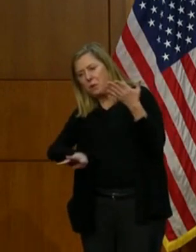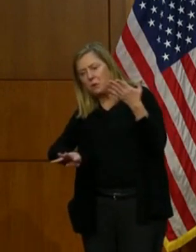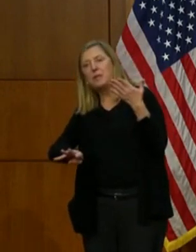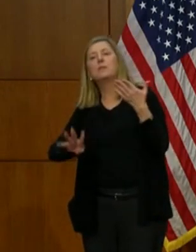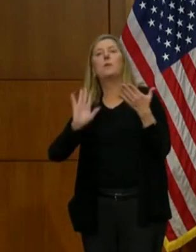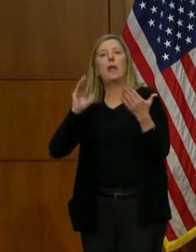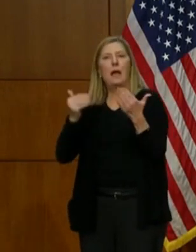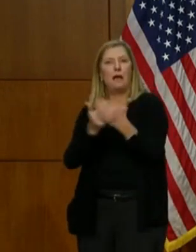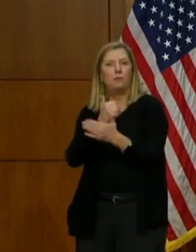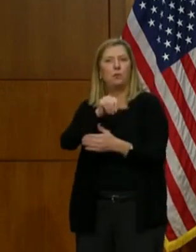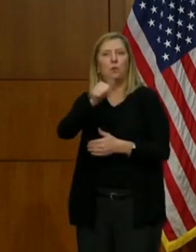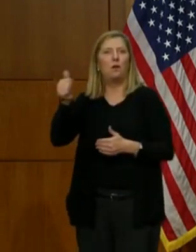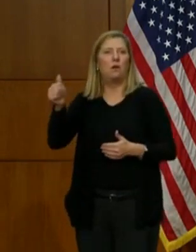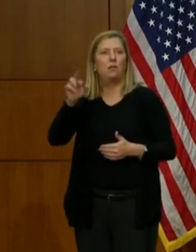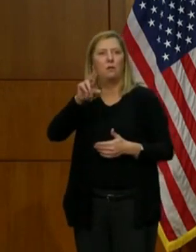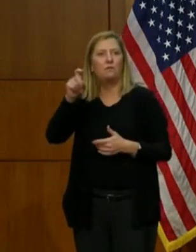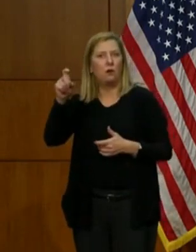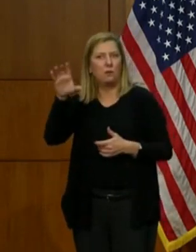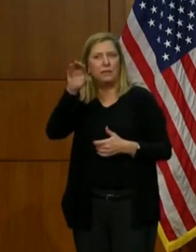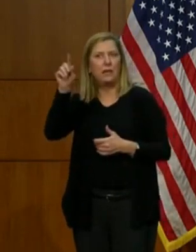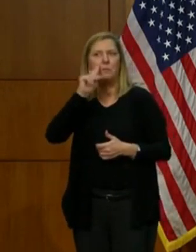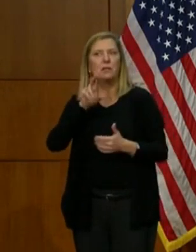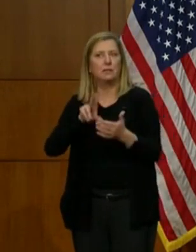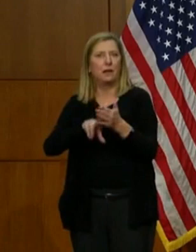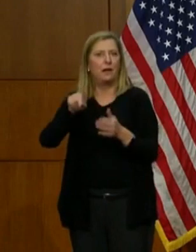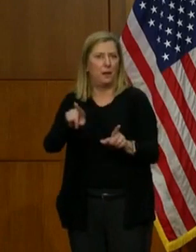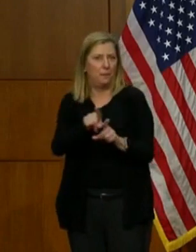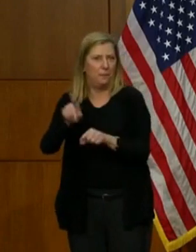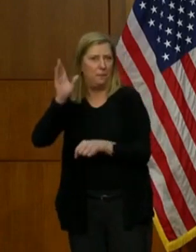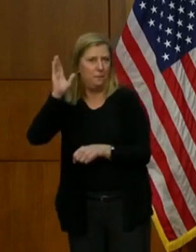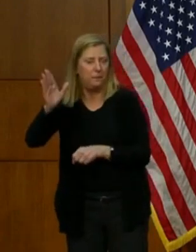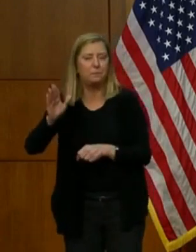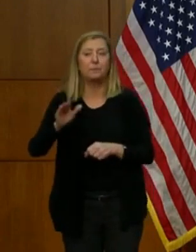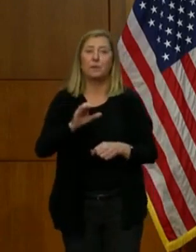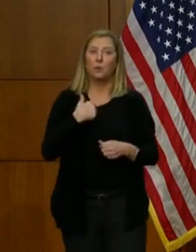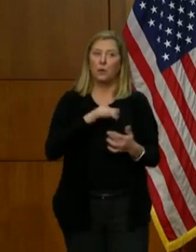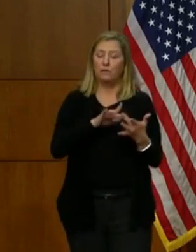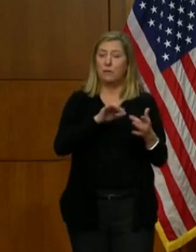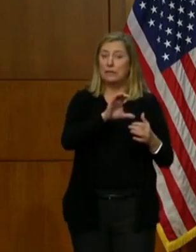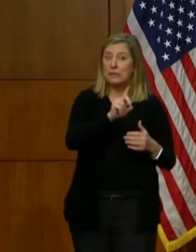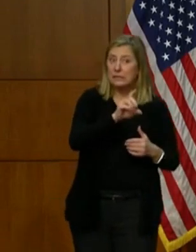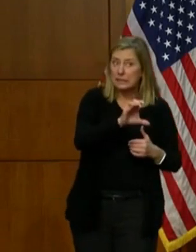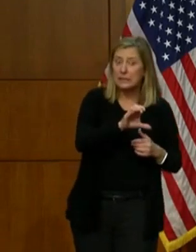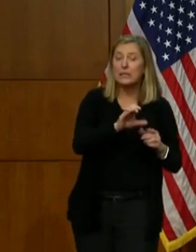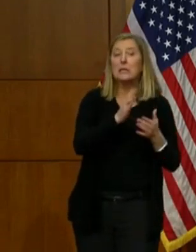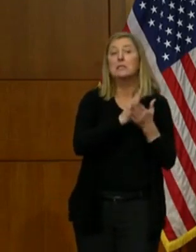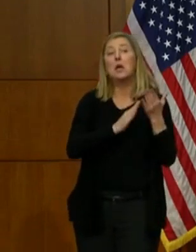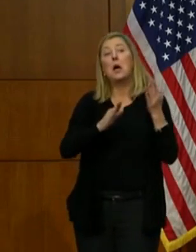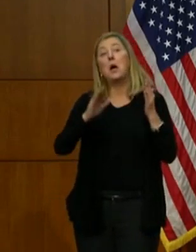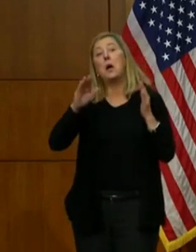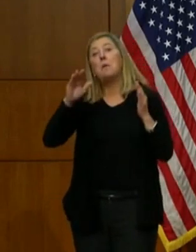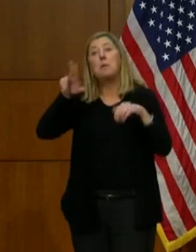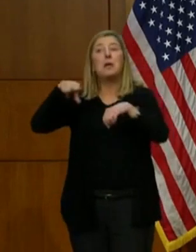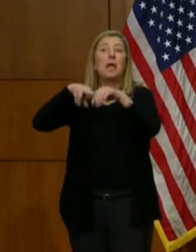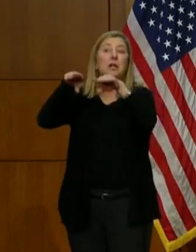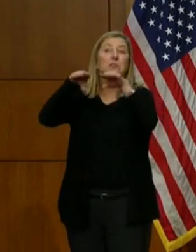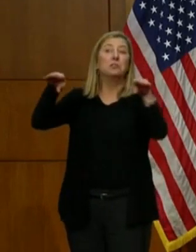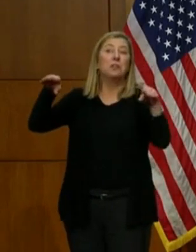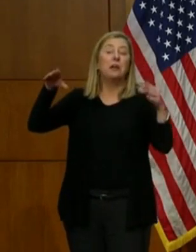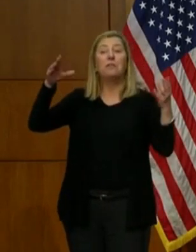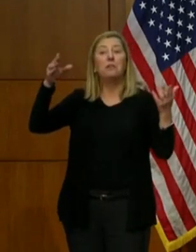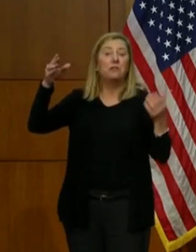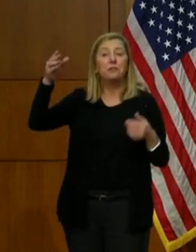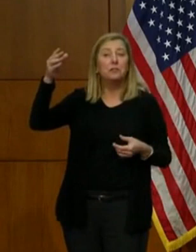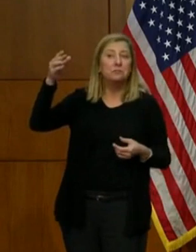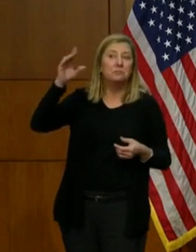pharmacies. We've already reached out to both the CDC and to the state and national leadership of some of those pharmacy chains to start that work now so that we